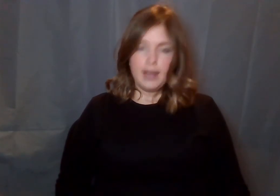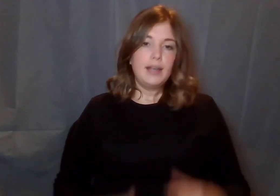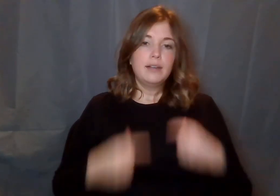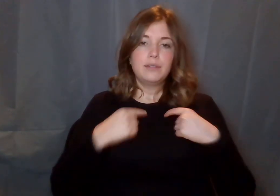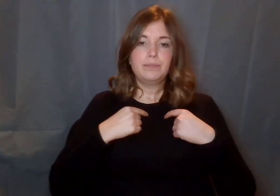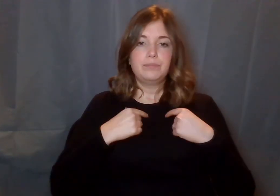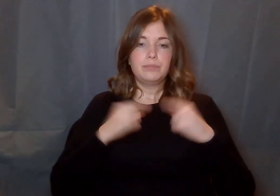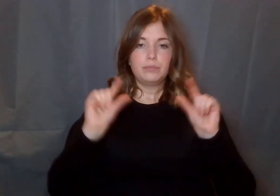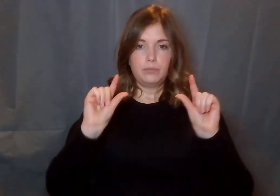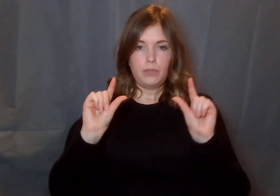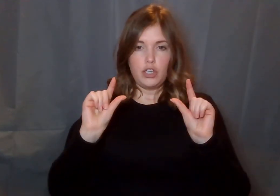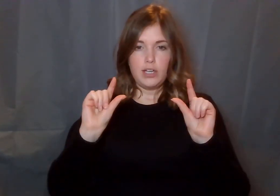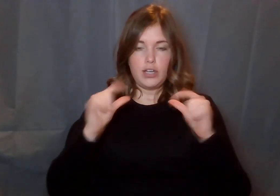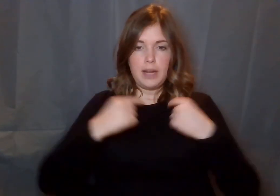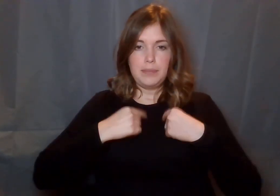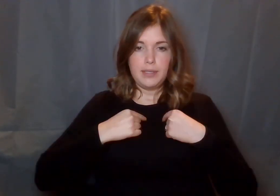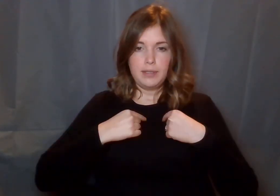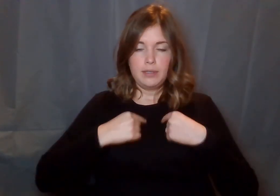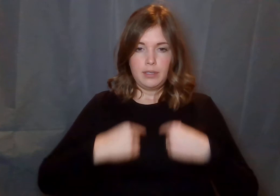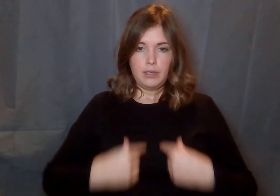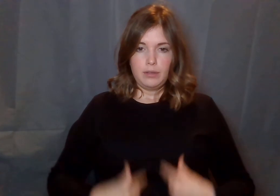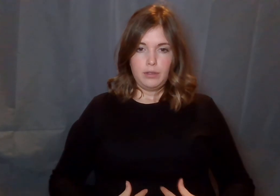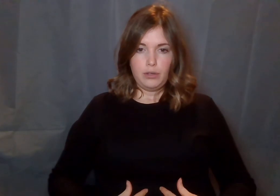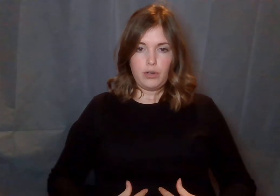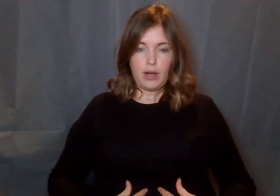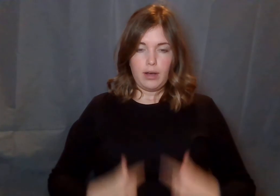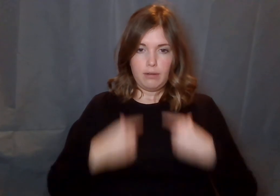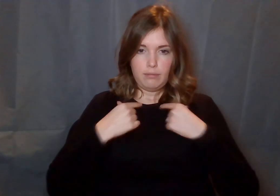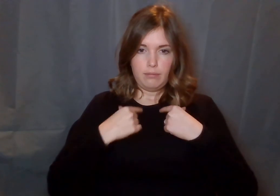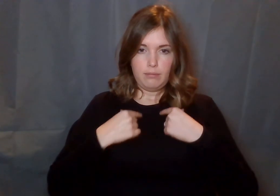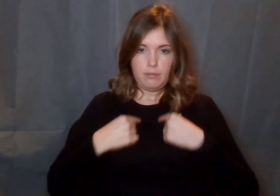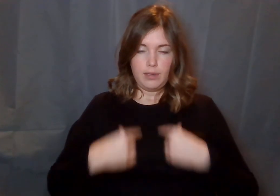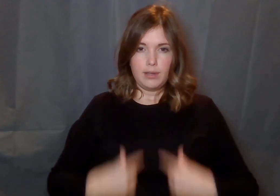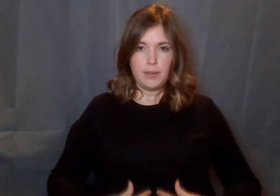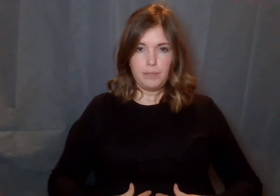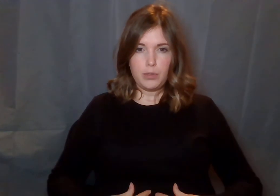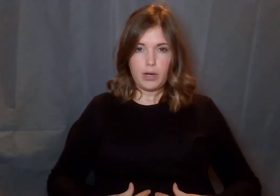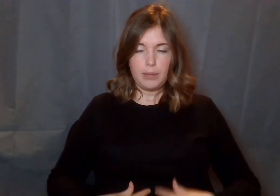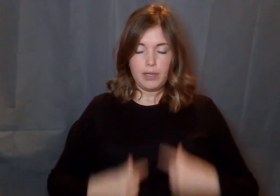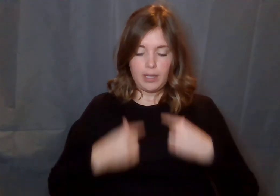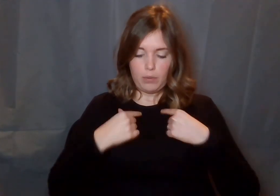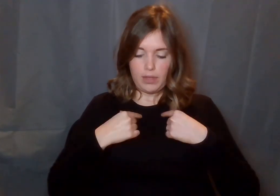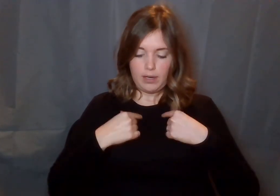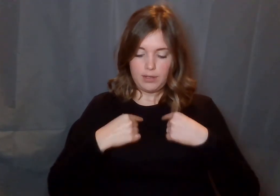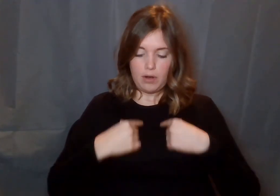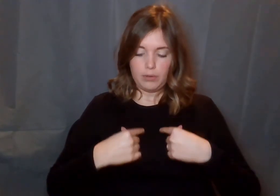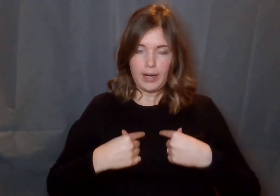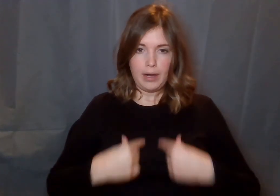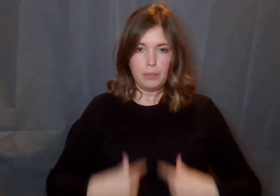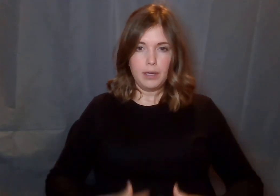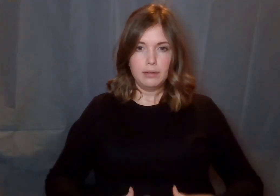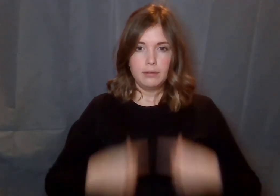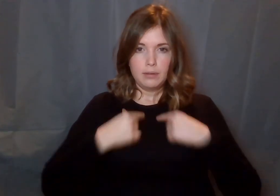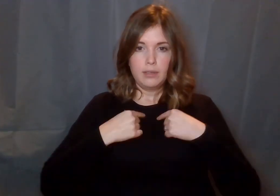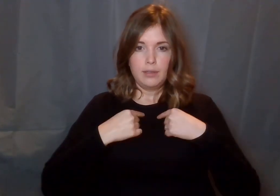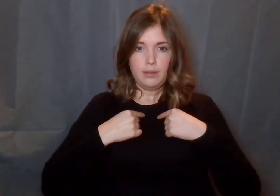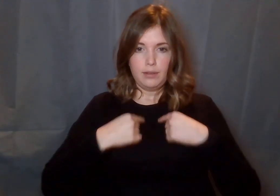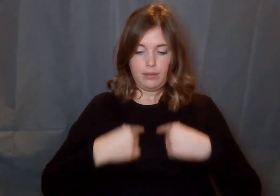Rabbi. G shapes. You draw, I'm drawing a blank on what that is called right now, but